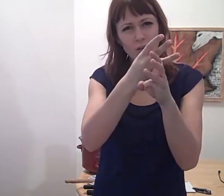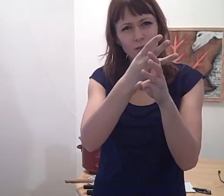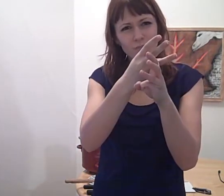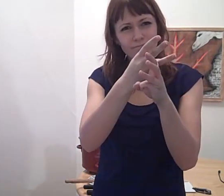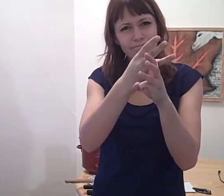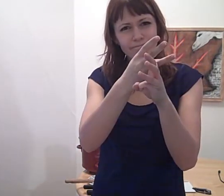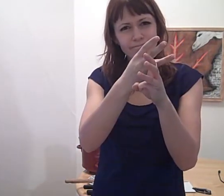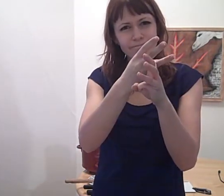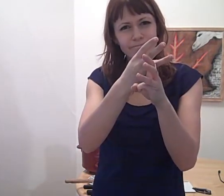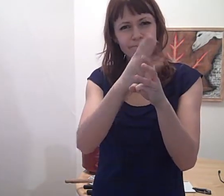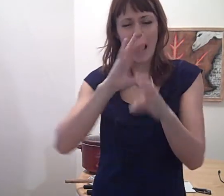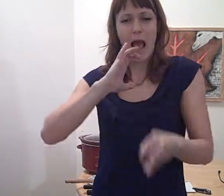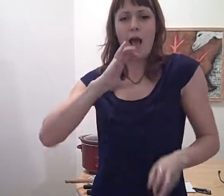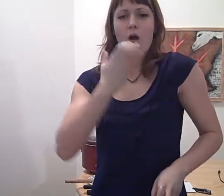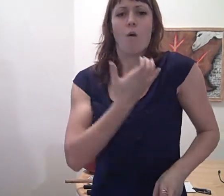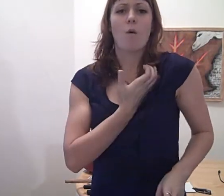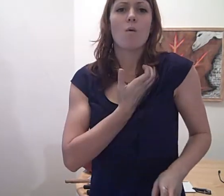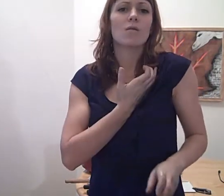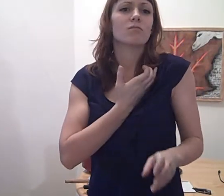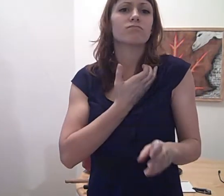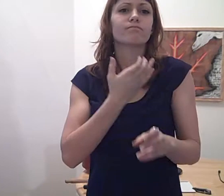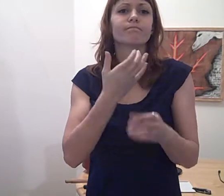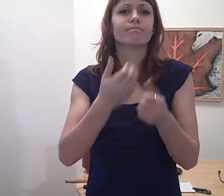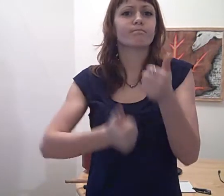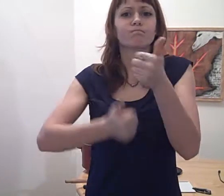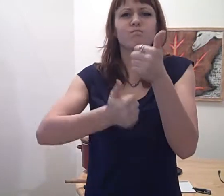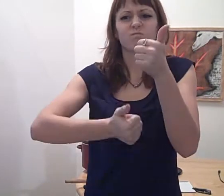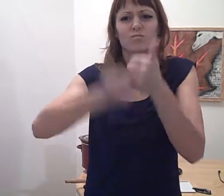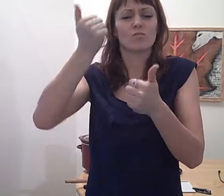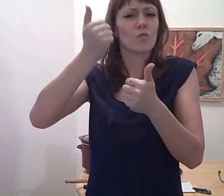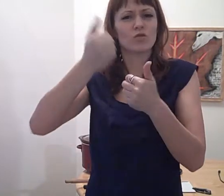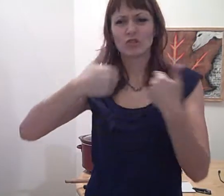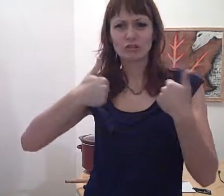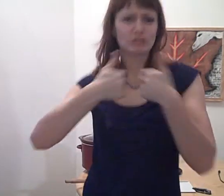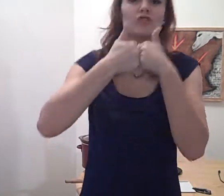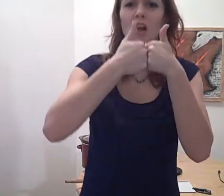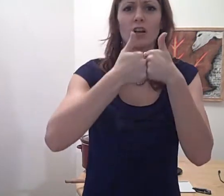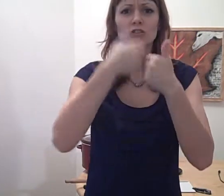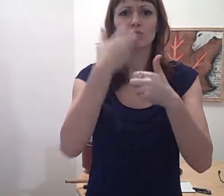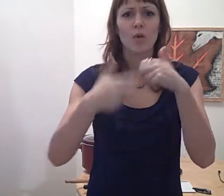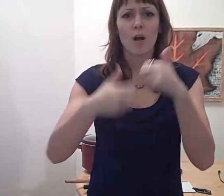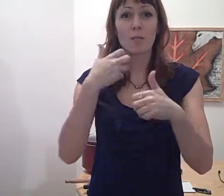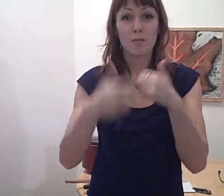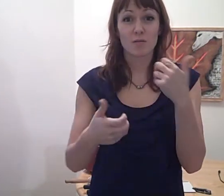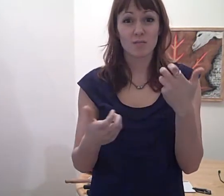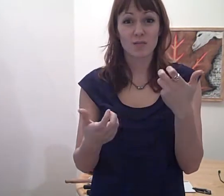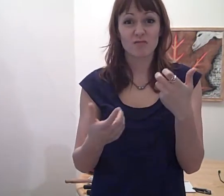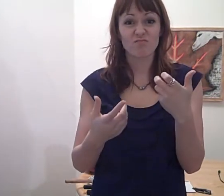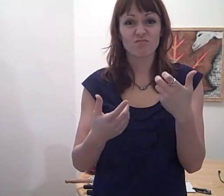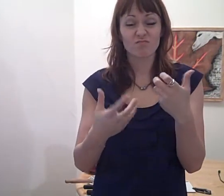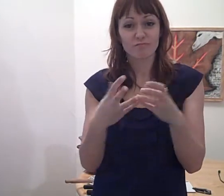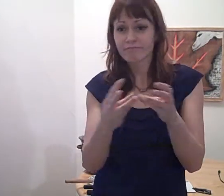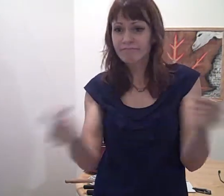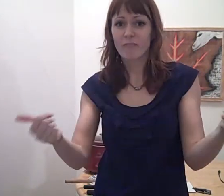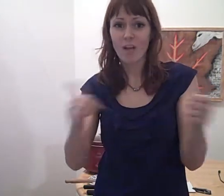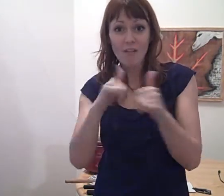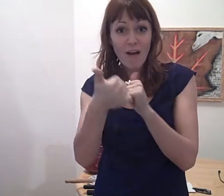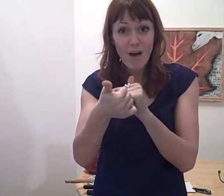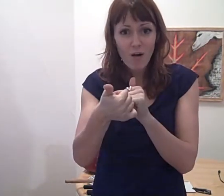and what is worthless is merely the addition or subtraction of a few atoms? And what